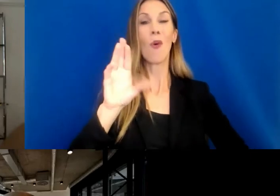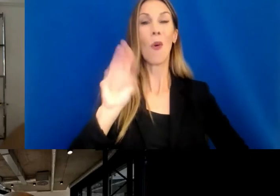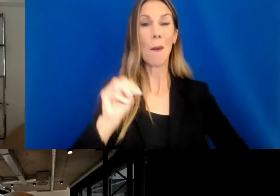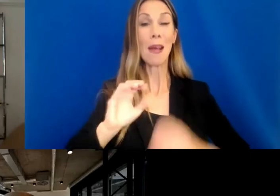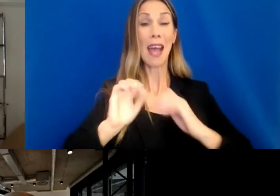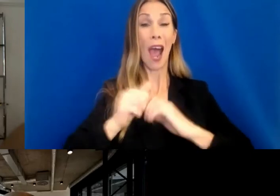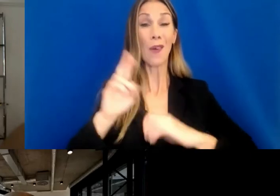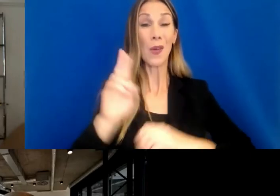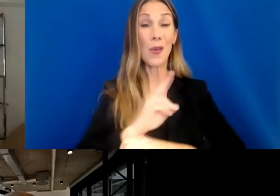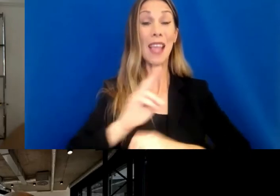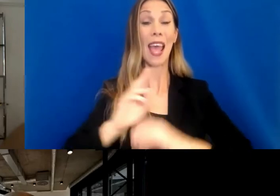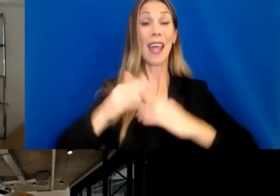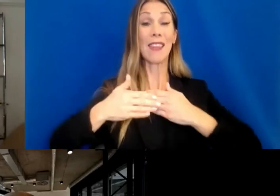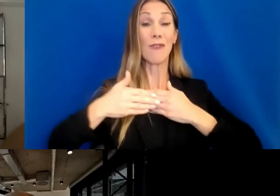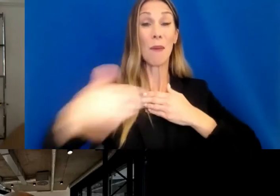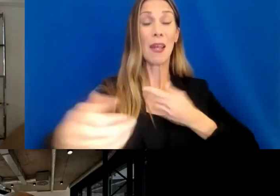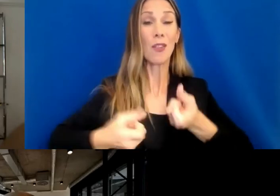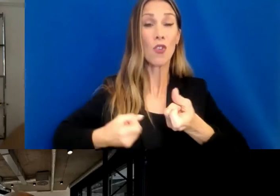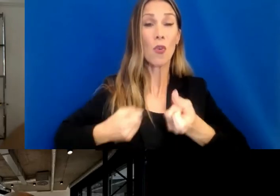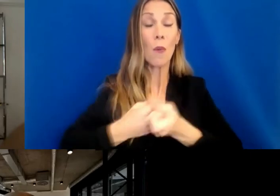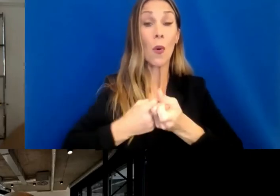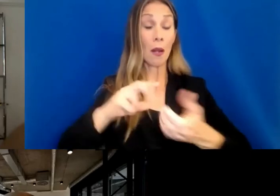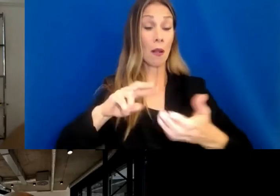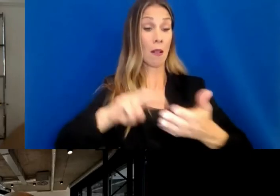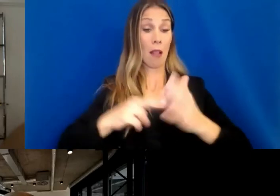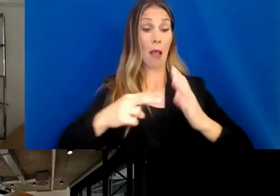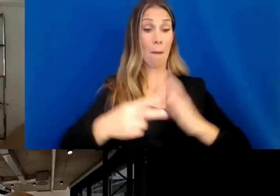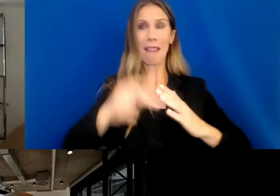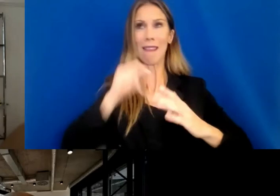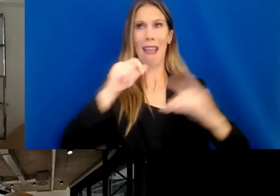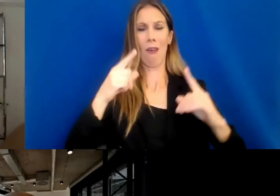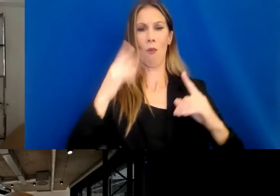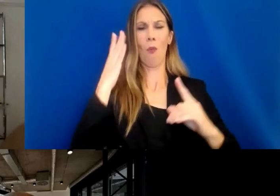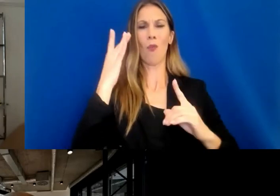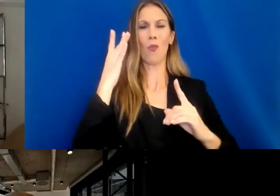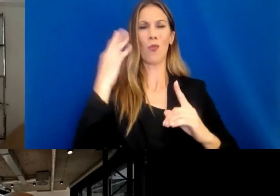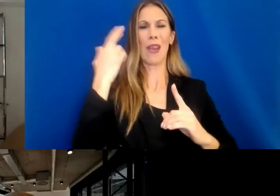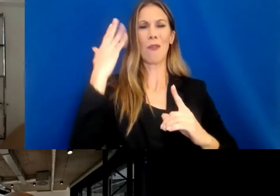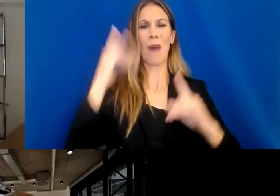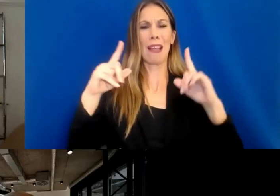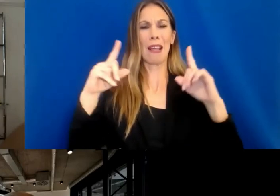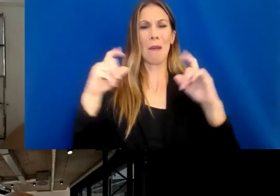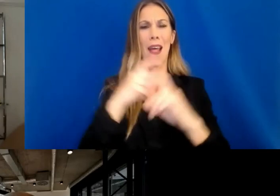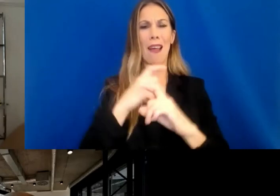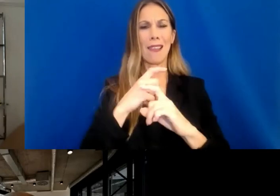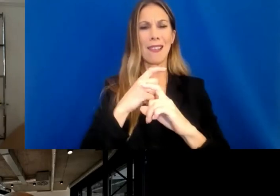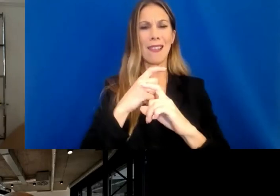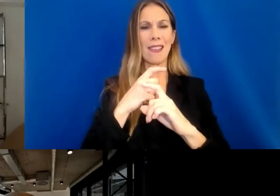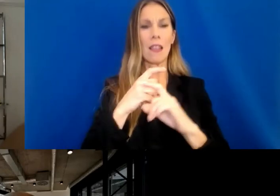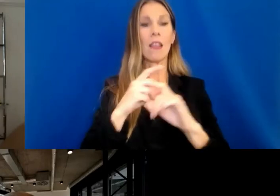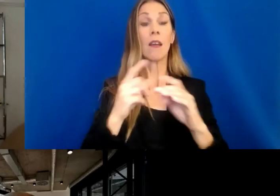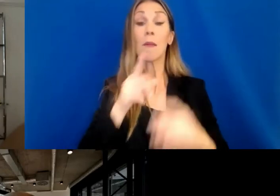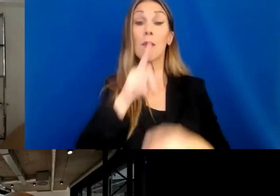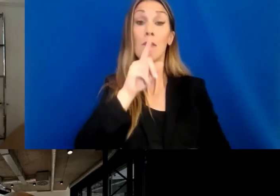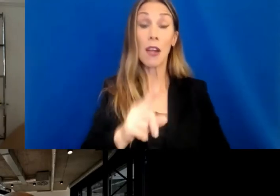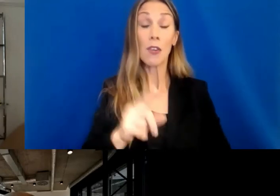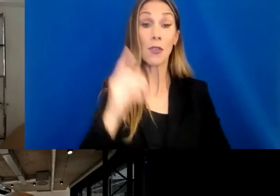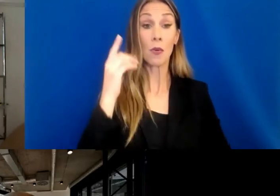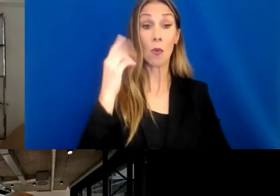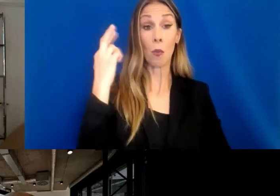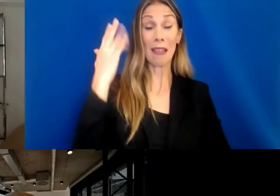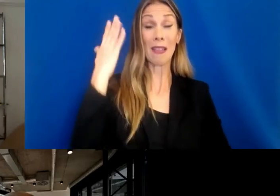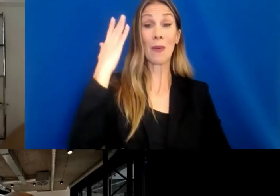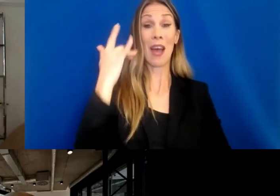I mean by that is not a function of the complexity of the platform, but actually the